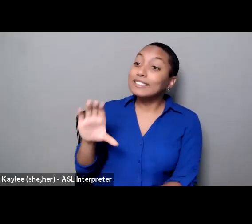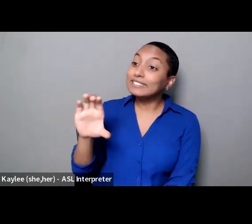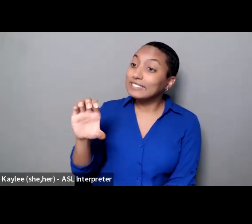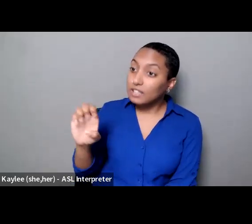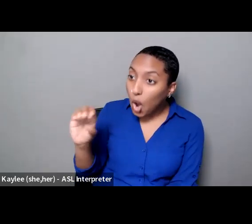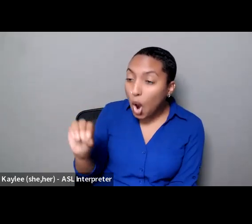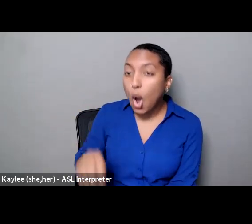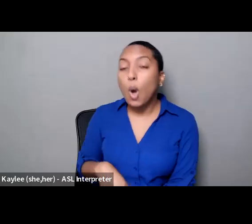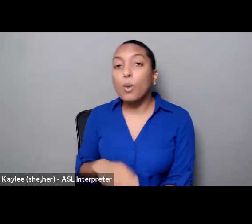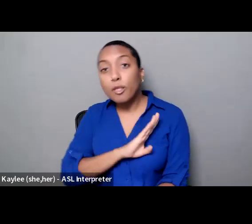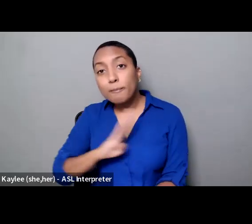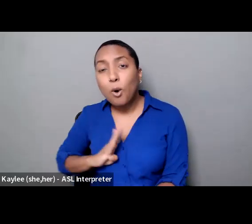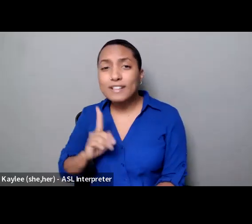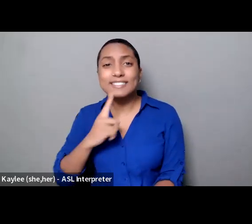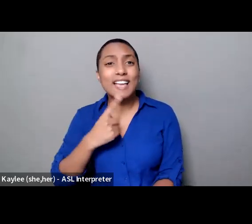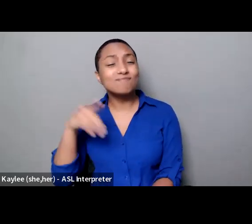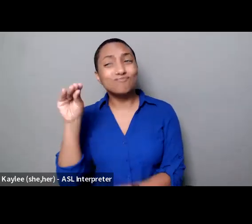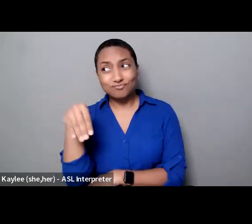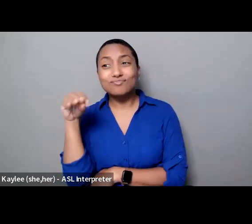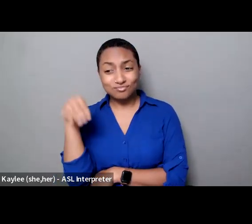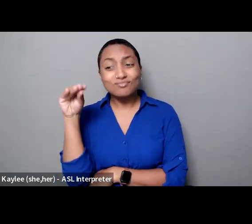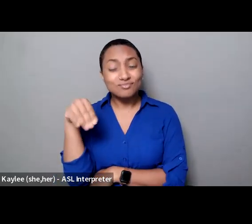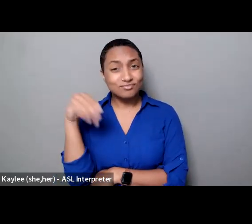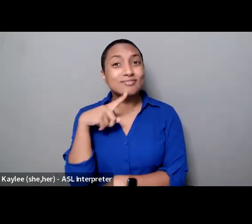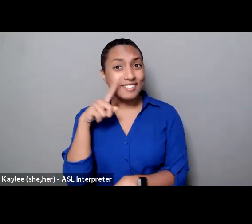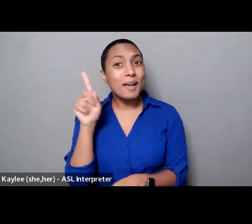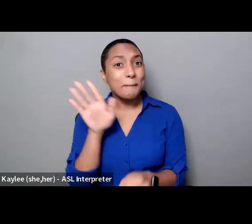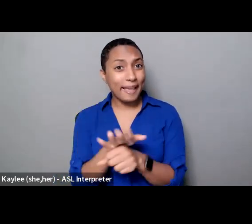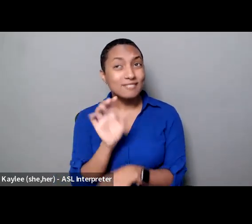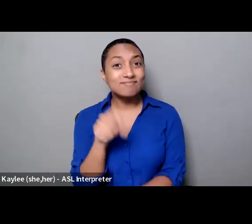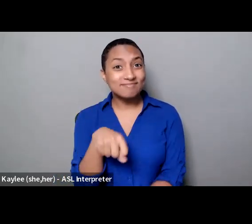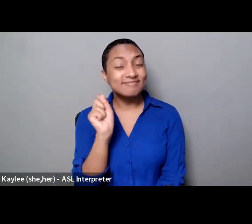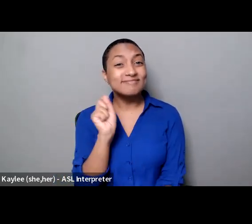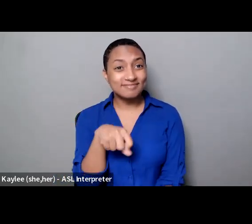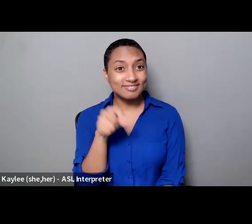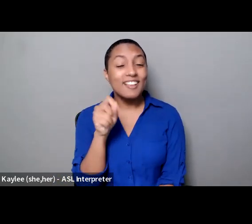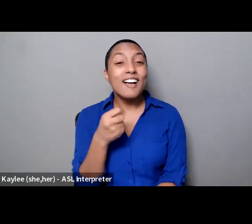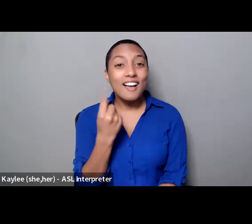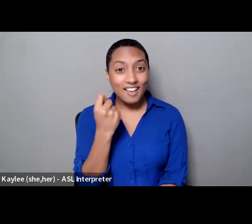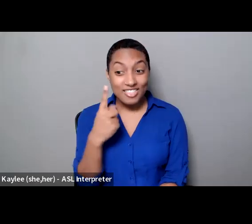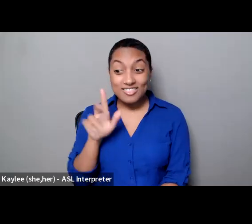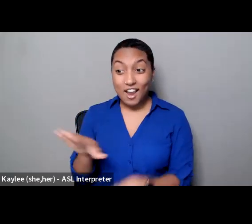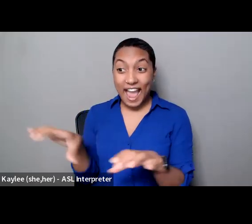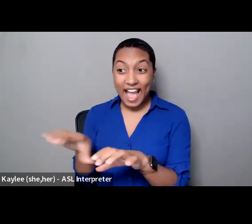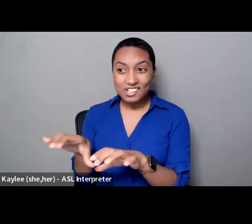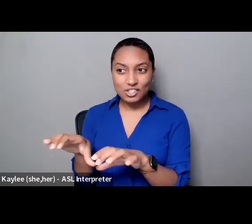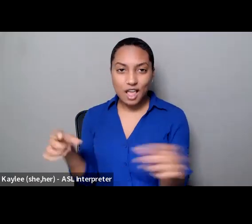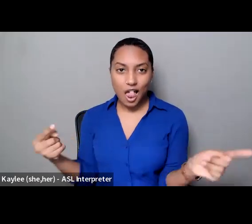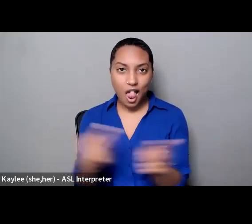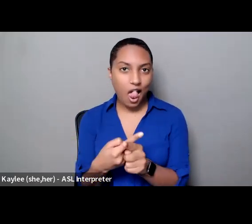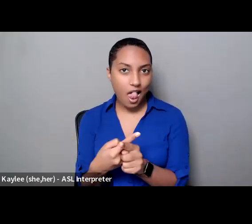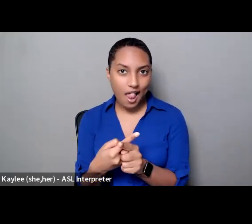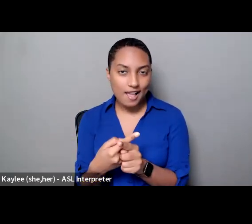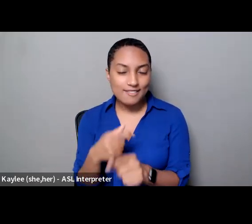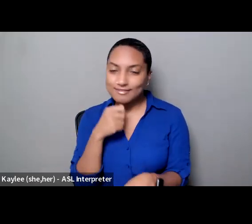is committed to DEI, but their actions, they don't necessarily walk the talk. They're writing the